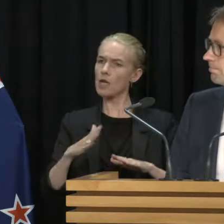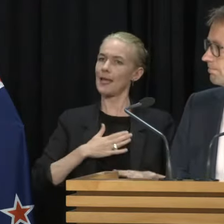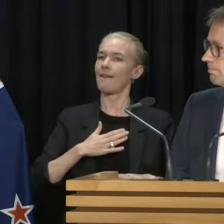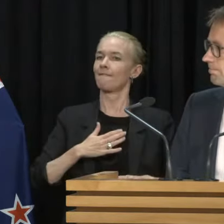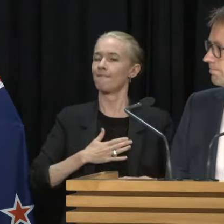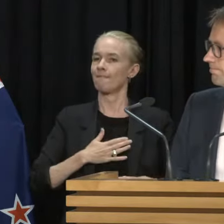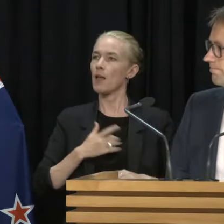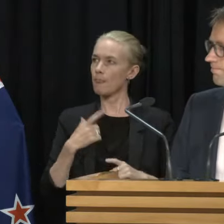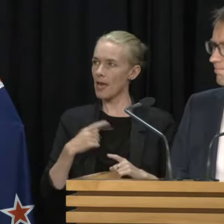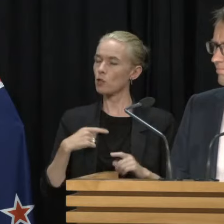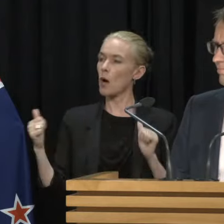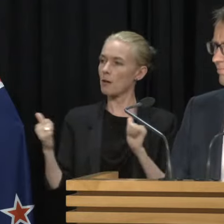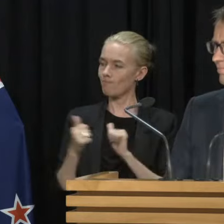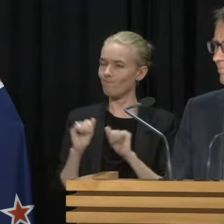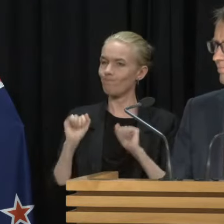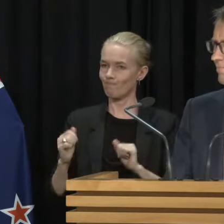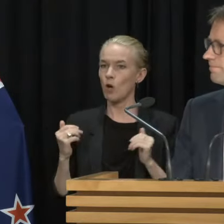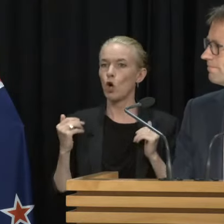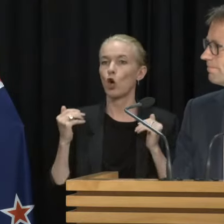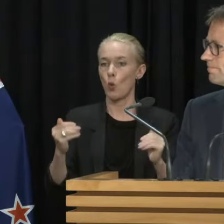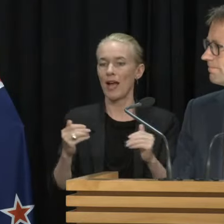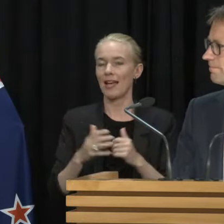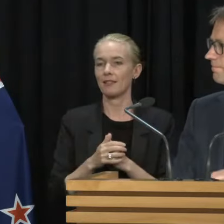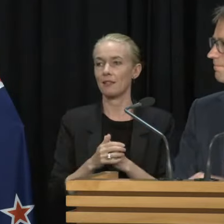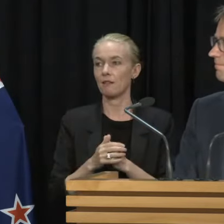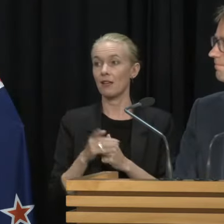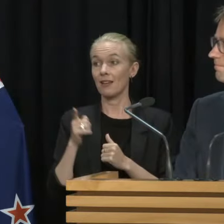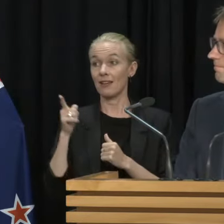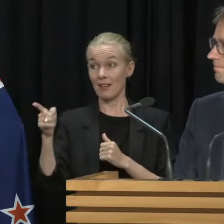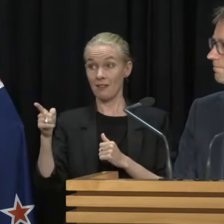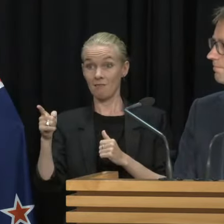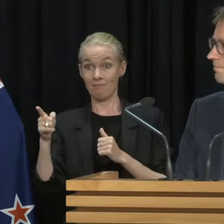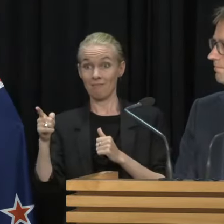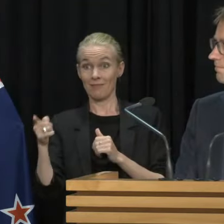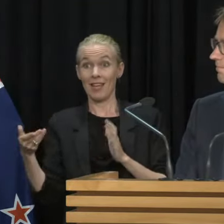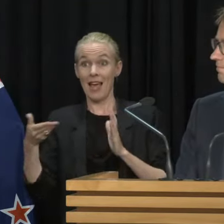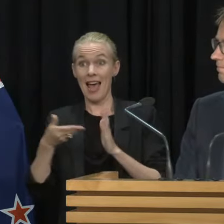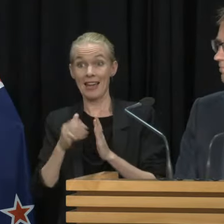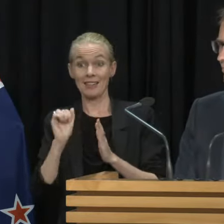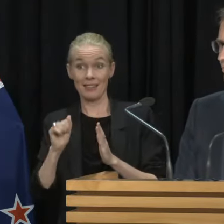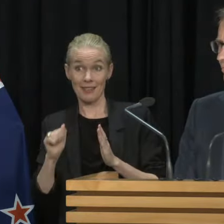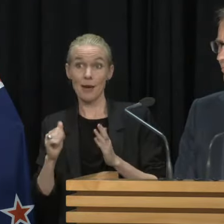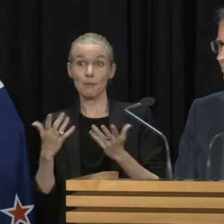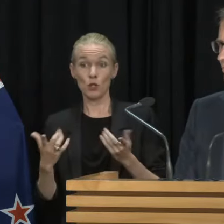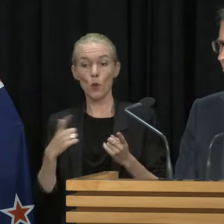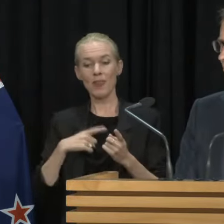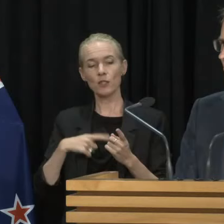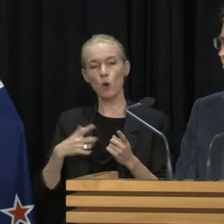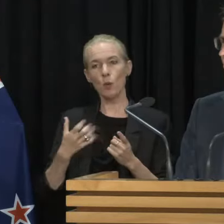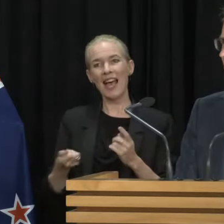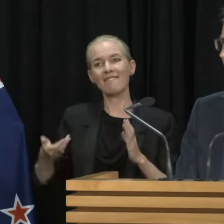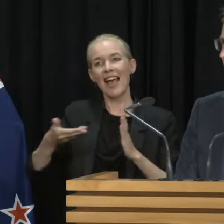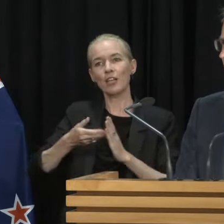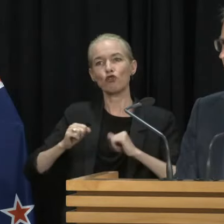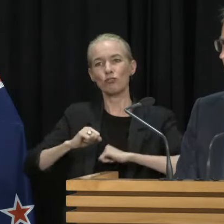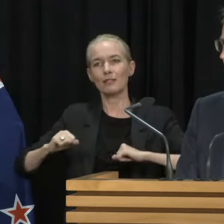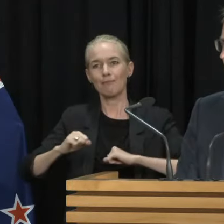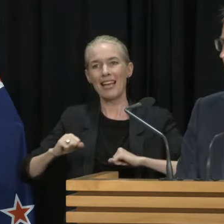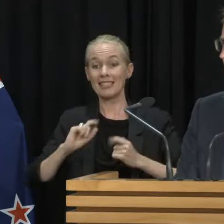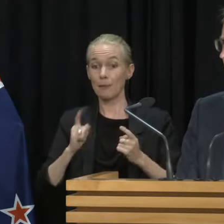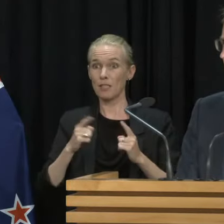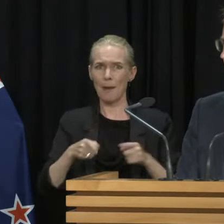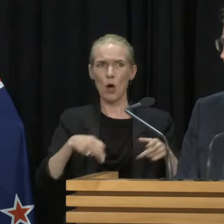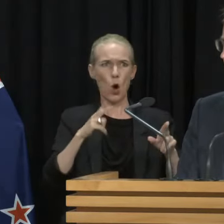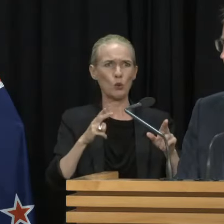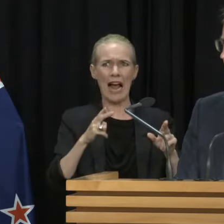is exactly the reason we have a contingency, so that something happens, if we need to empty a facility, we have the ability to do that. And one of the recommendations which was actioned was